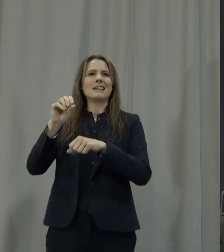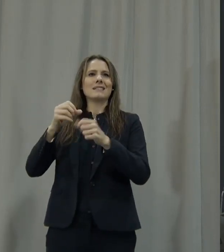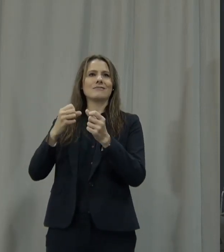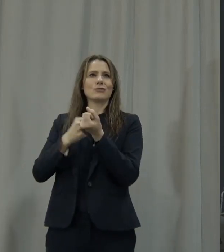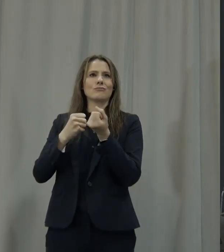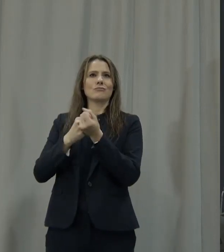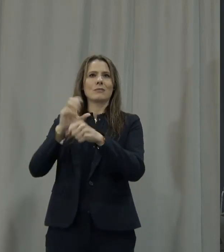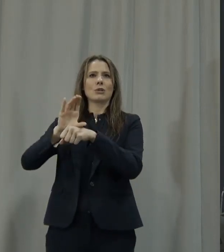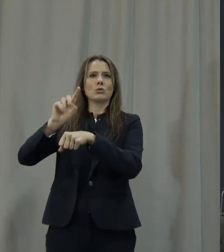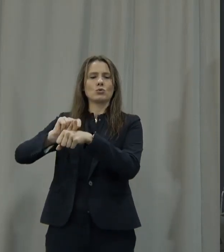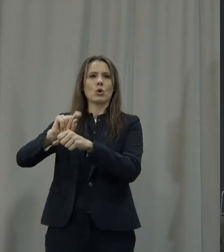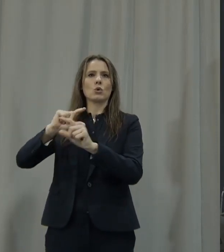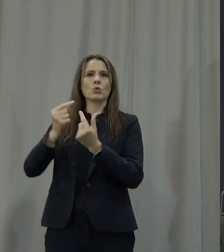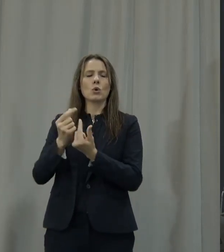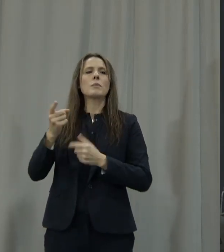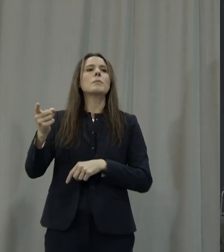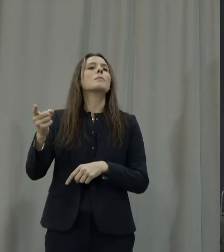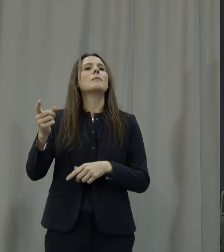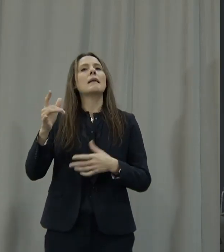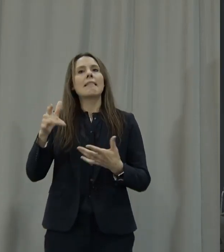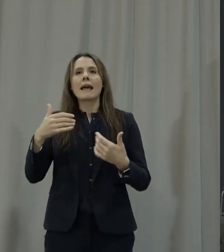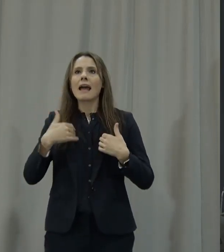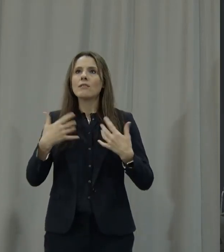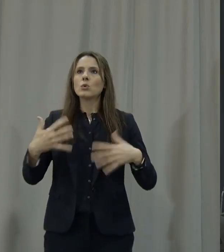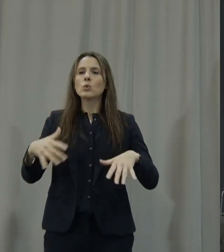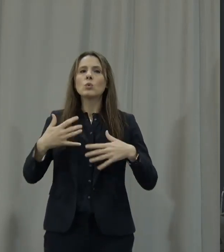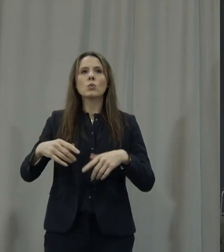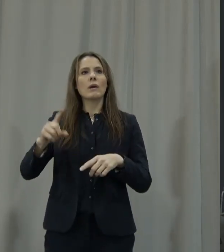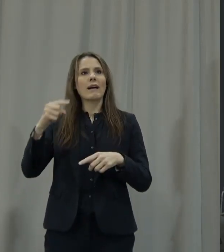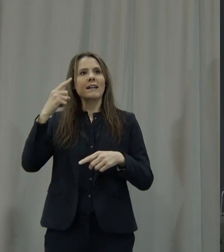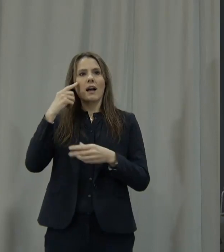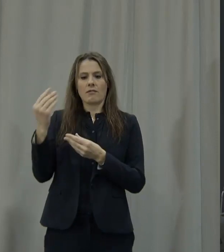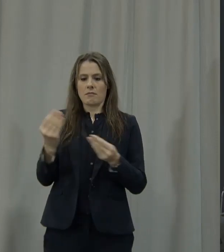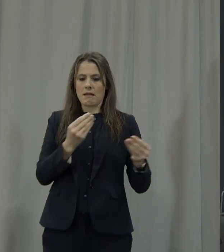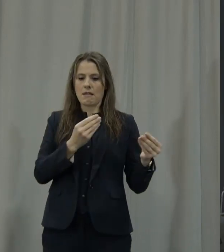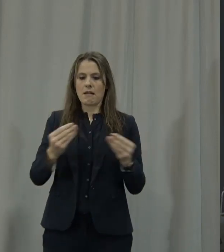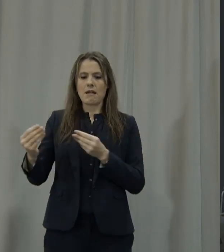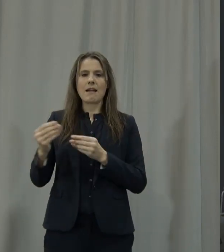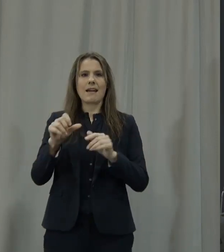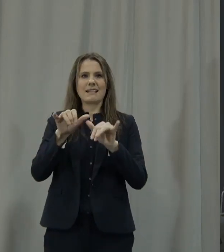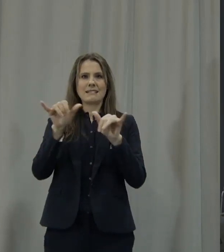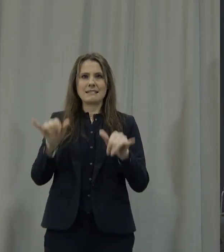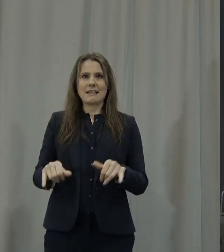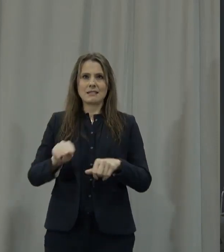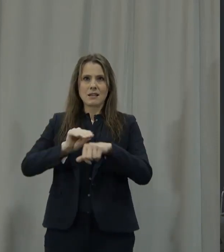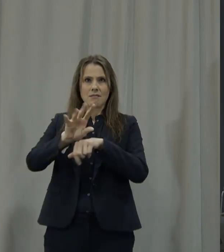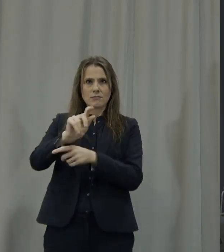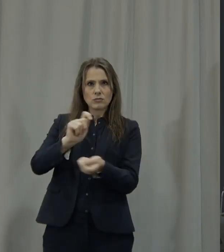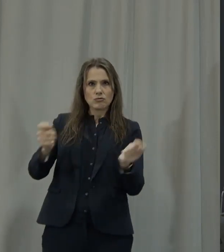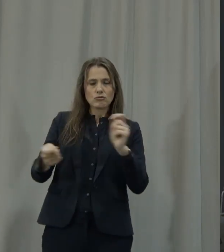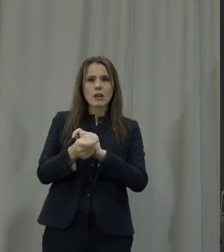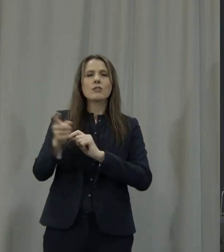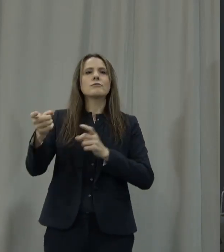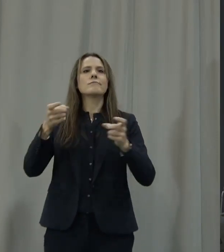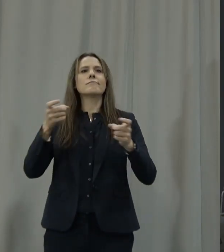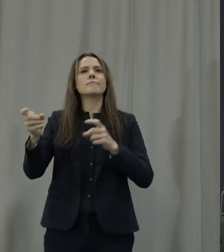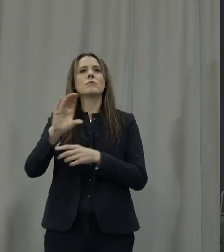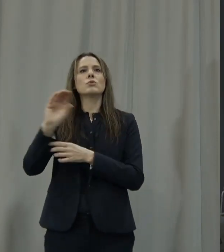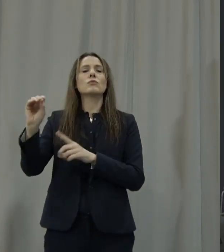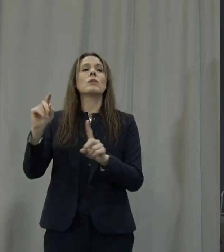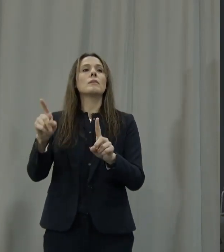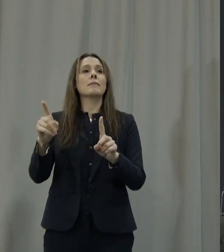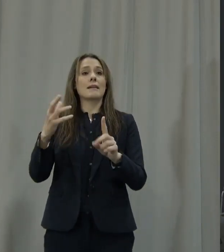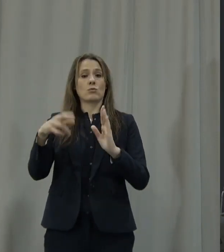strategic government relations and systems change management firm. His role includes acting as